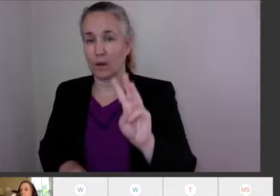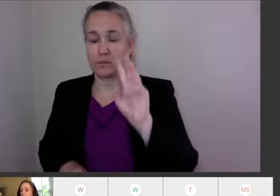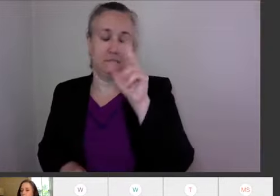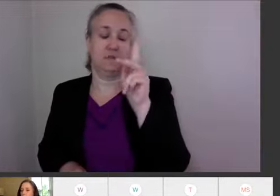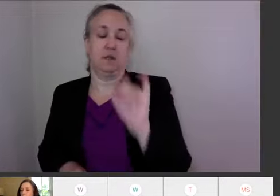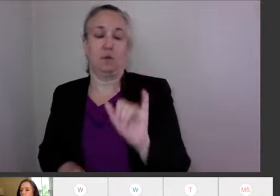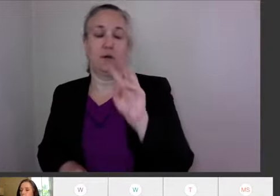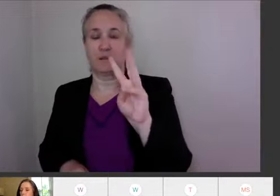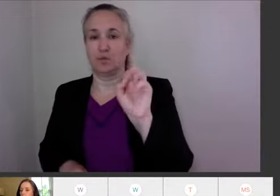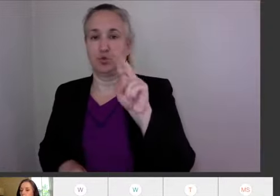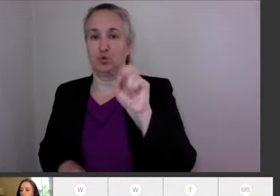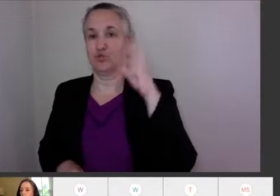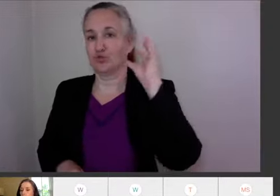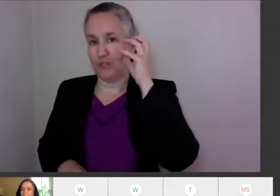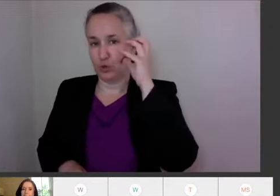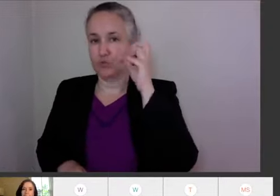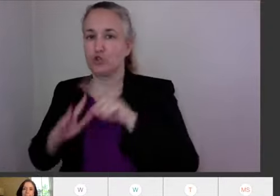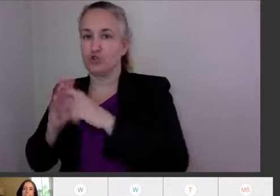Todd.